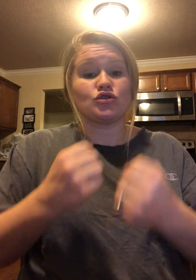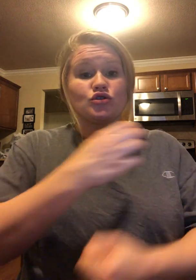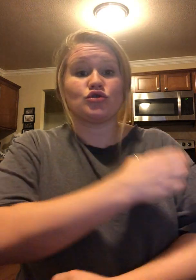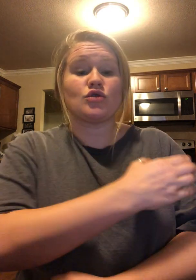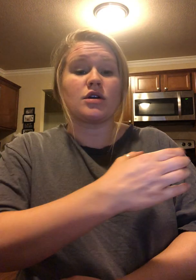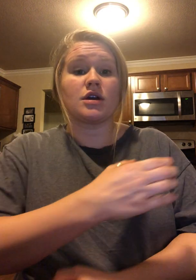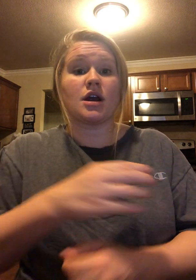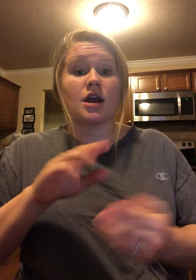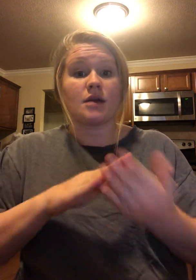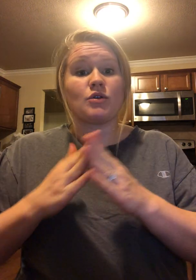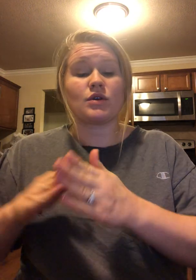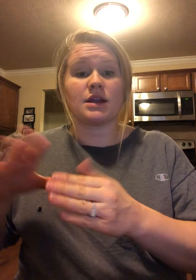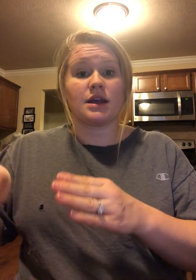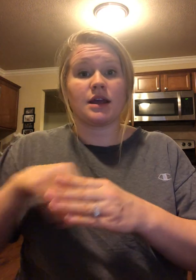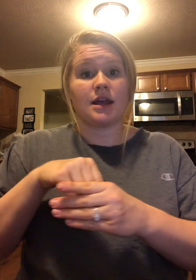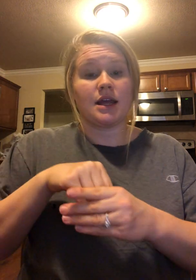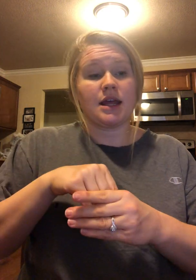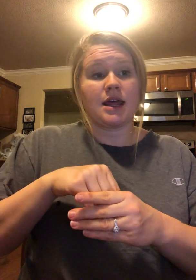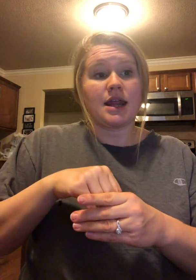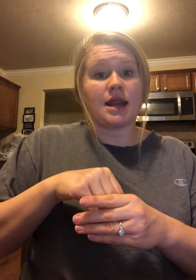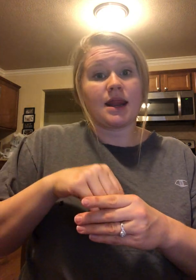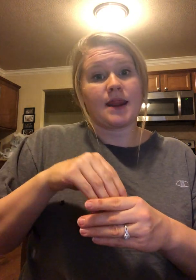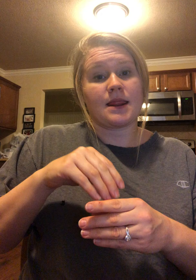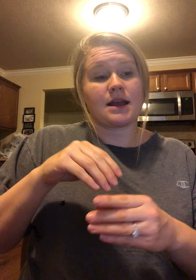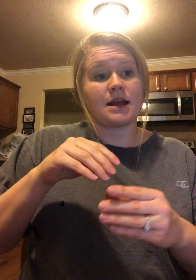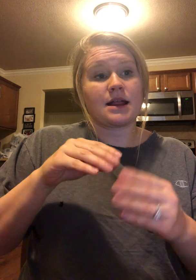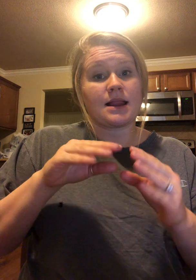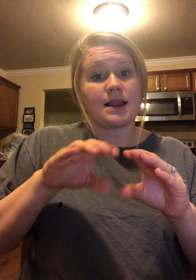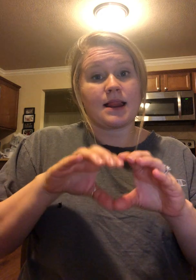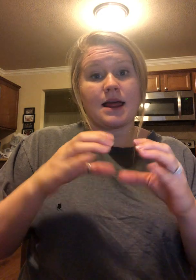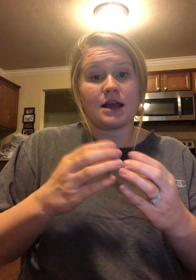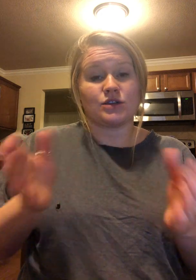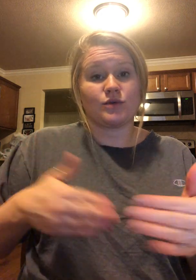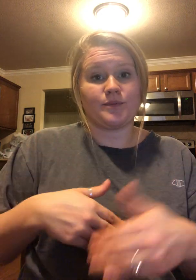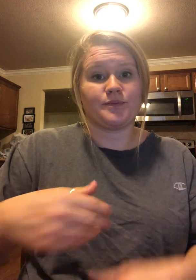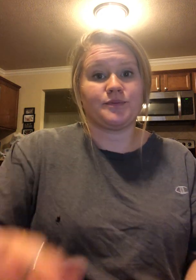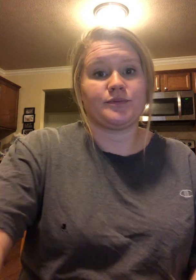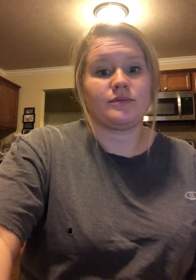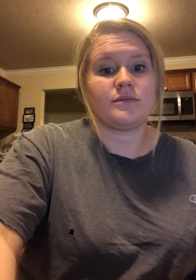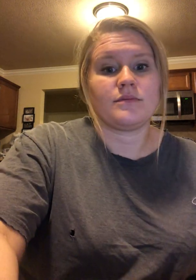In our kindergarten program, writing plays a big part in